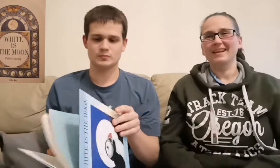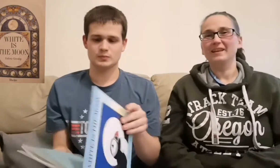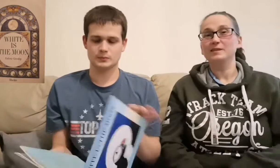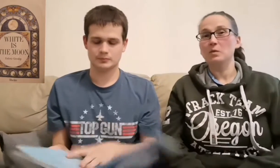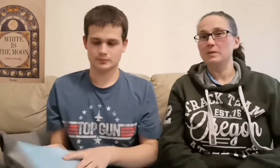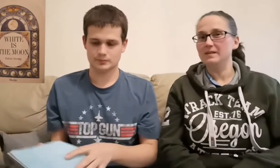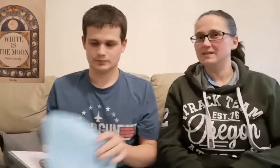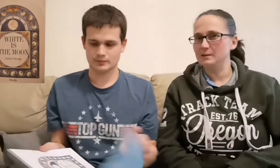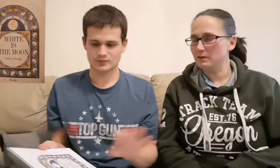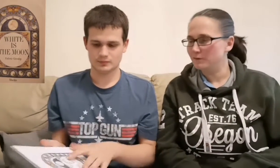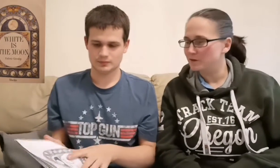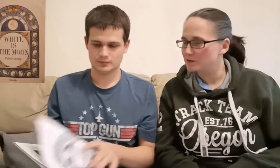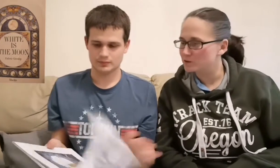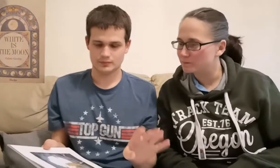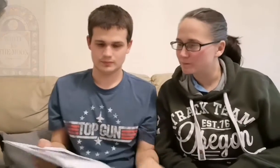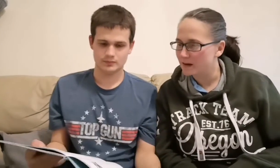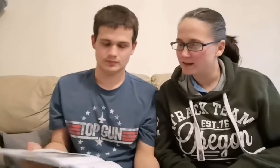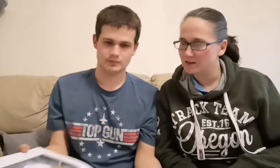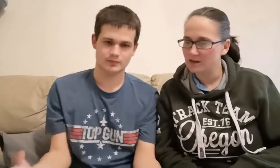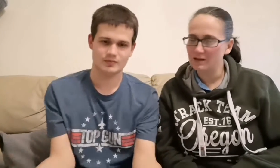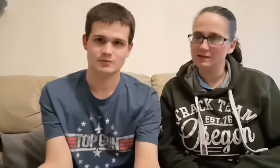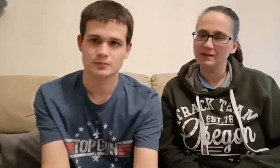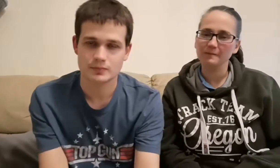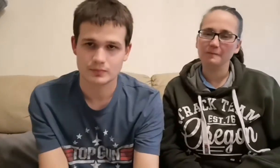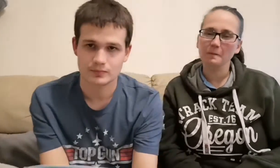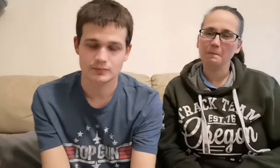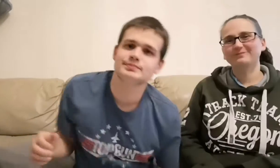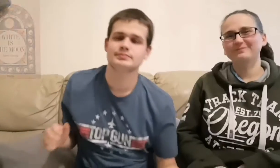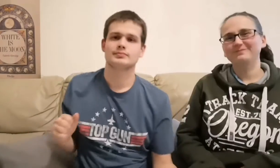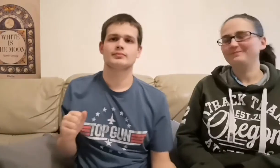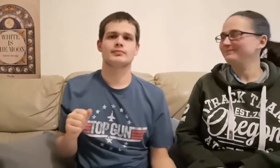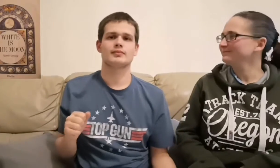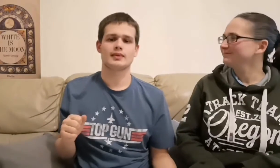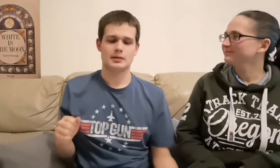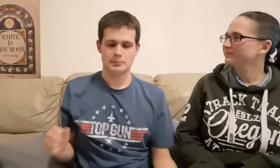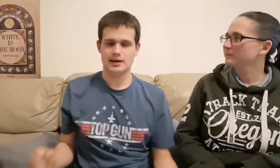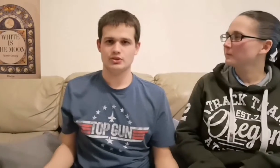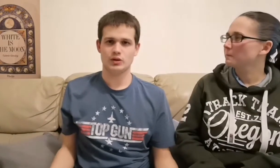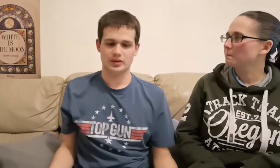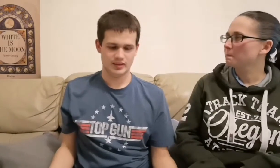Let's open it and see what the first page says. Page one.